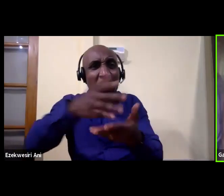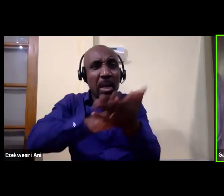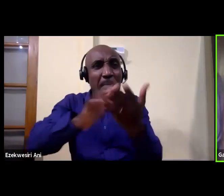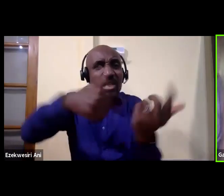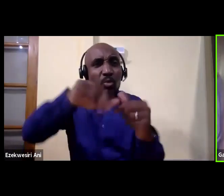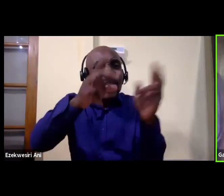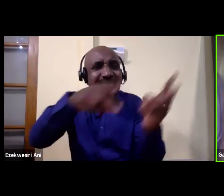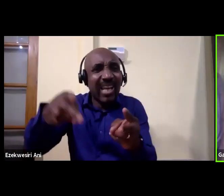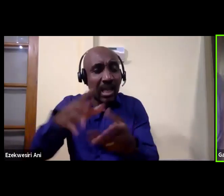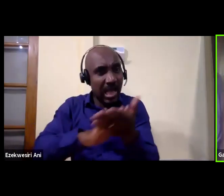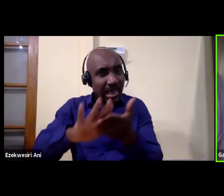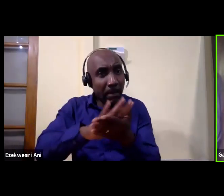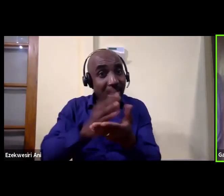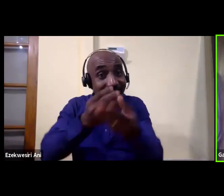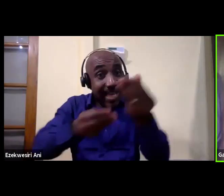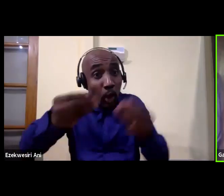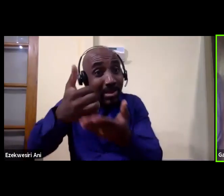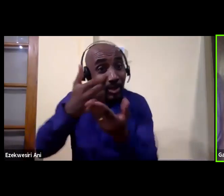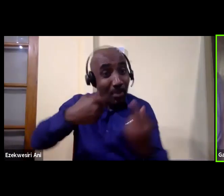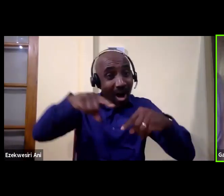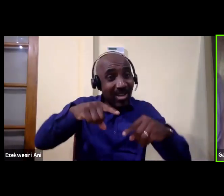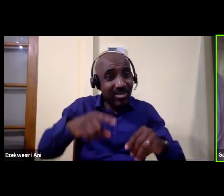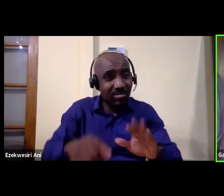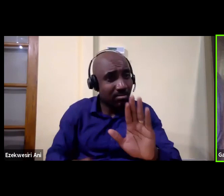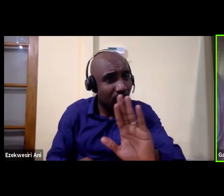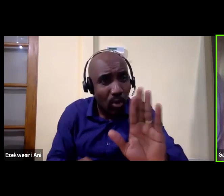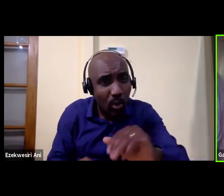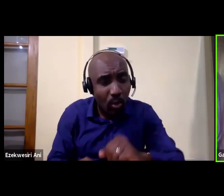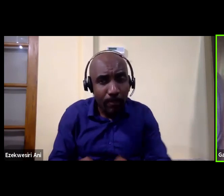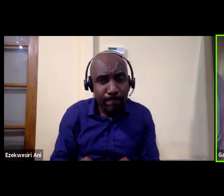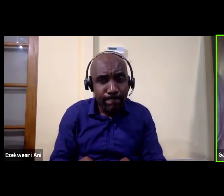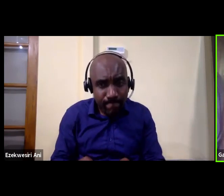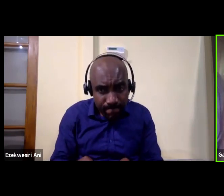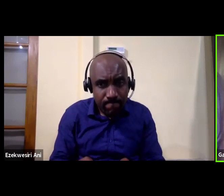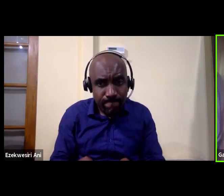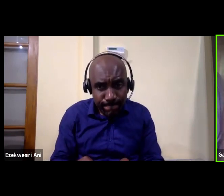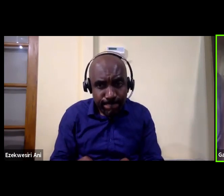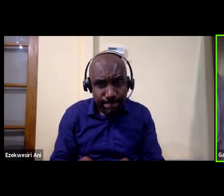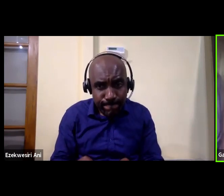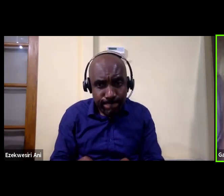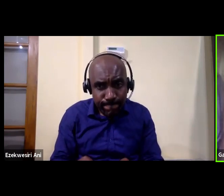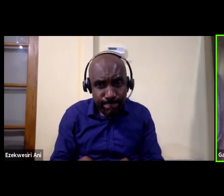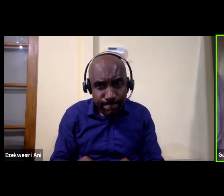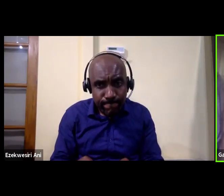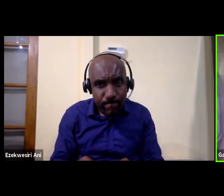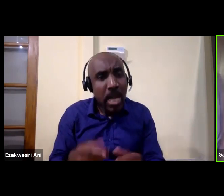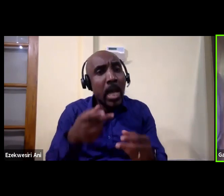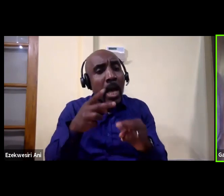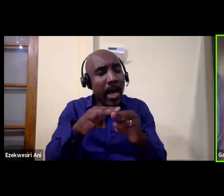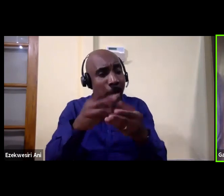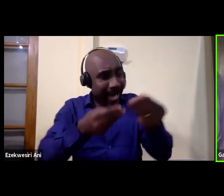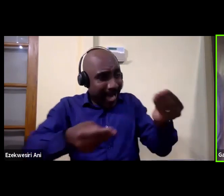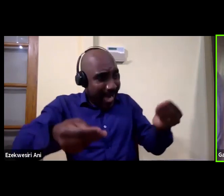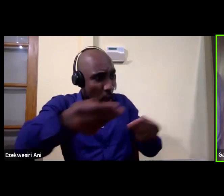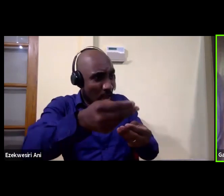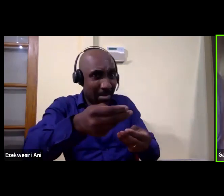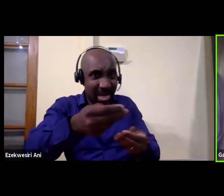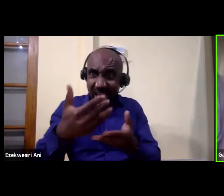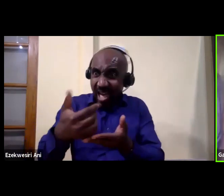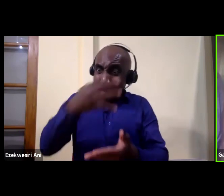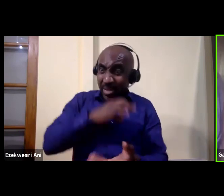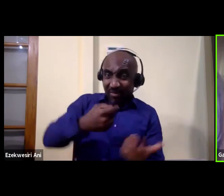for us, is it? And so if it's an economy that works for us, then great, but it can't work for us